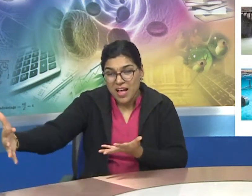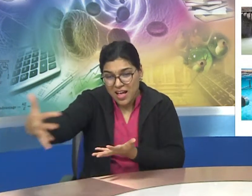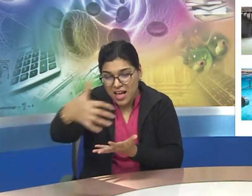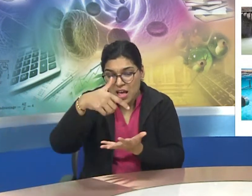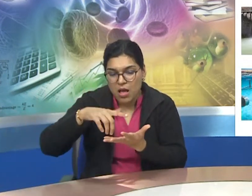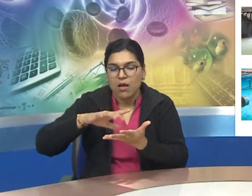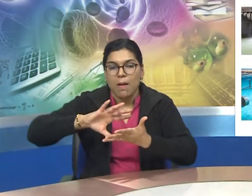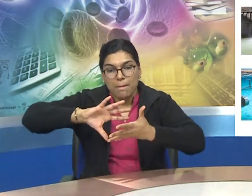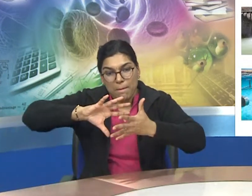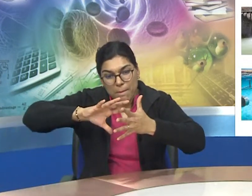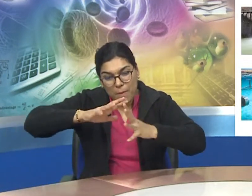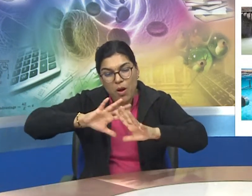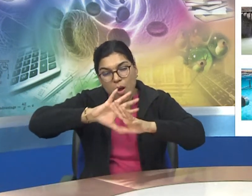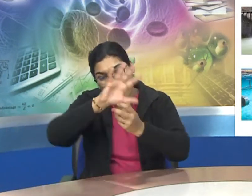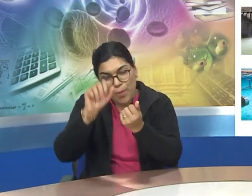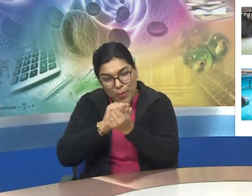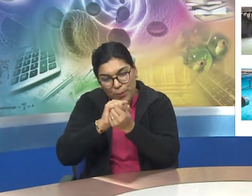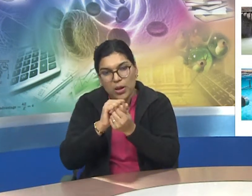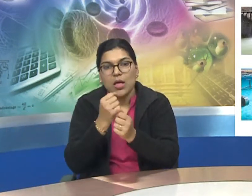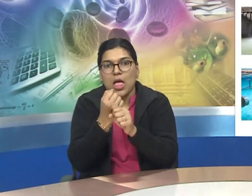geothermal energy, and biomass energy.